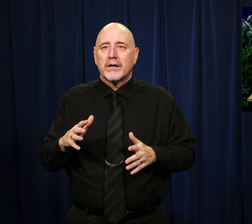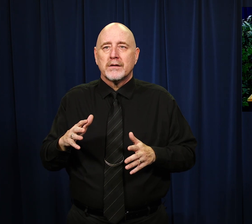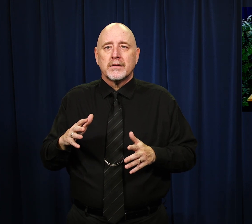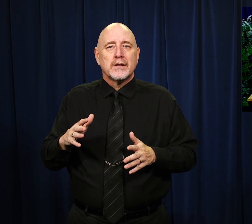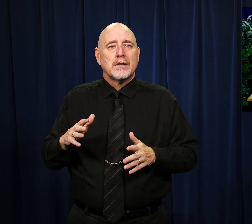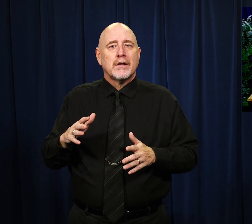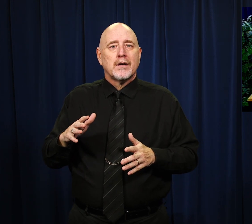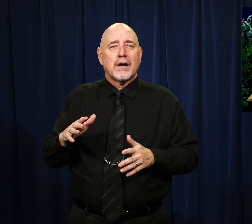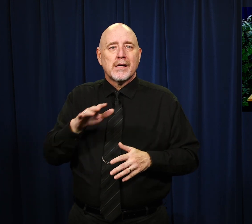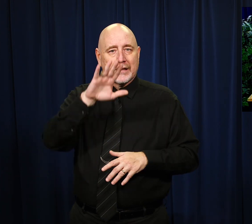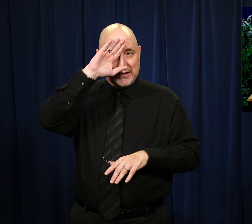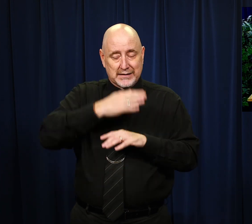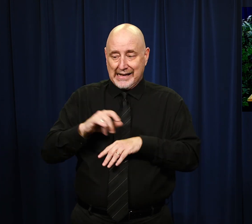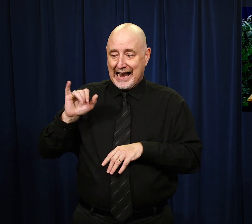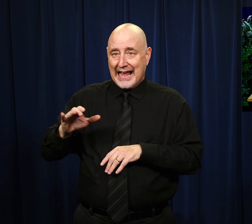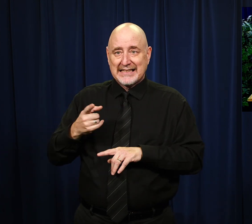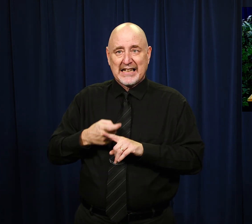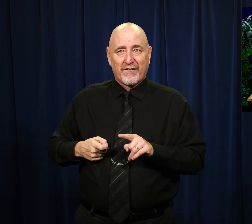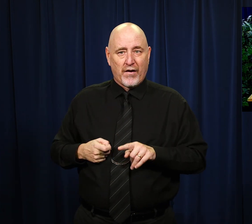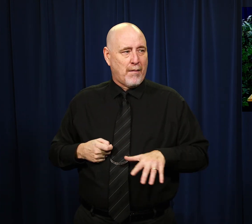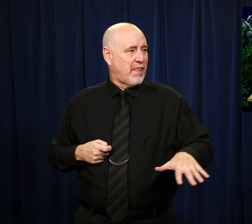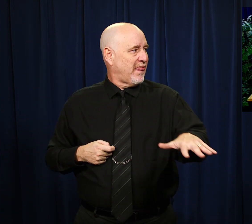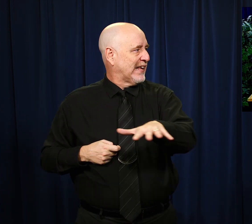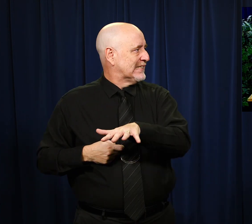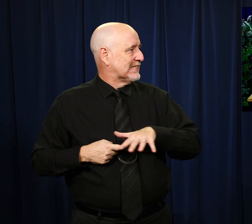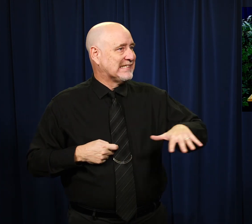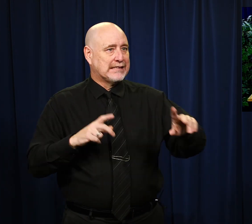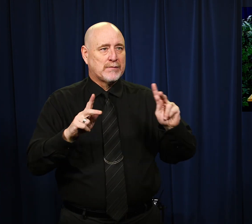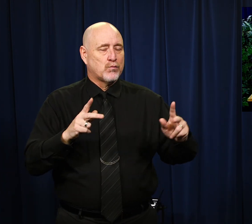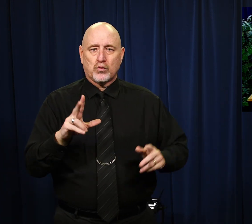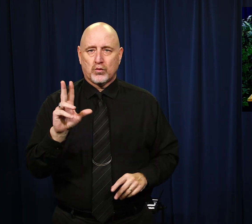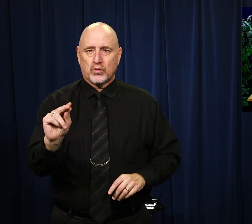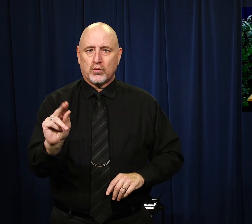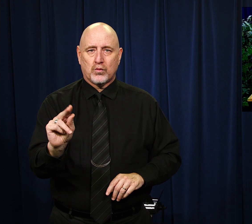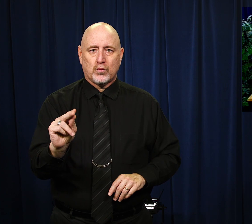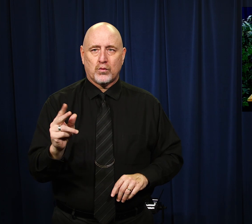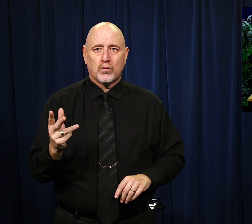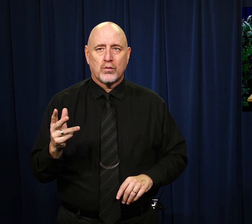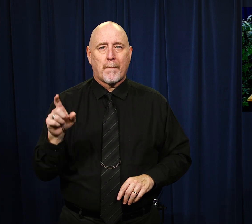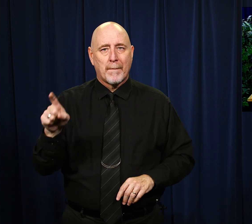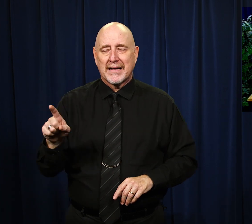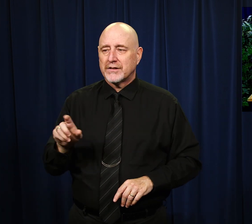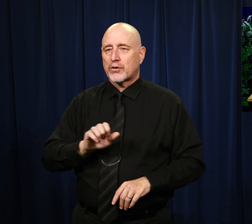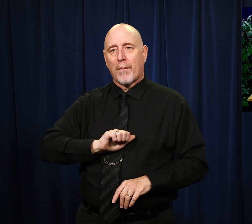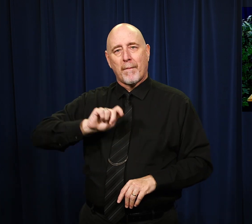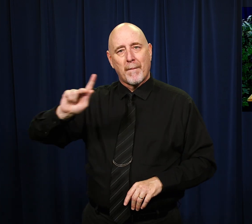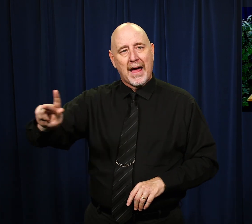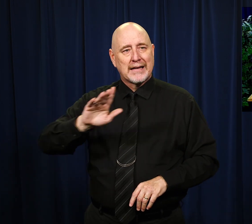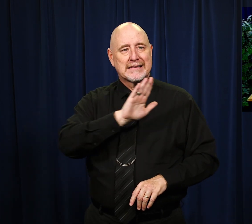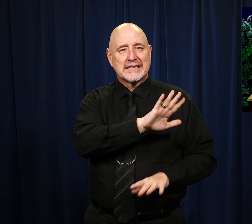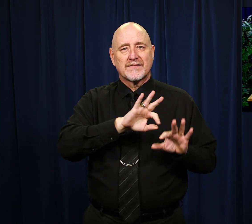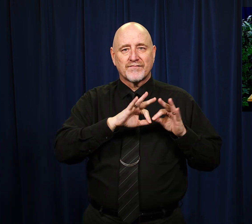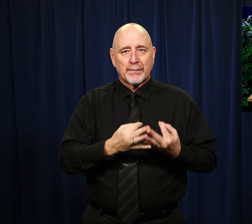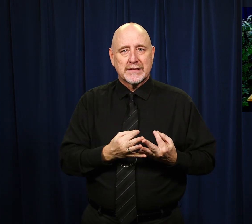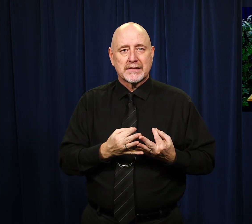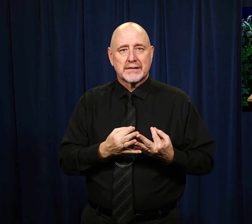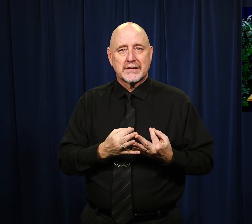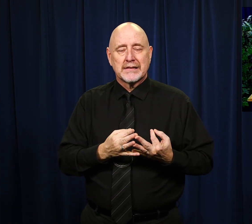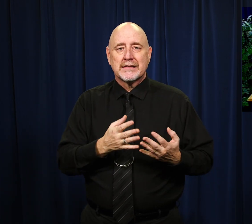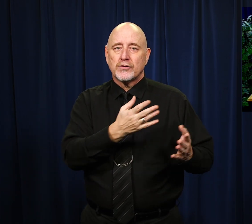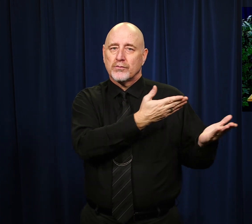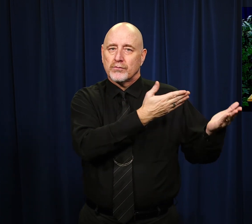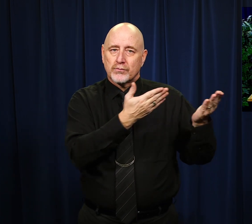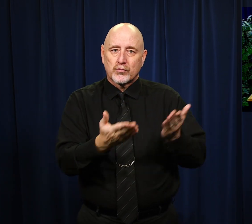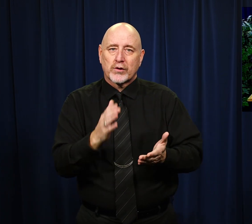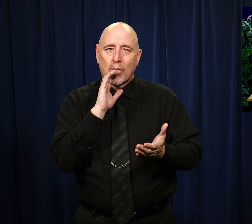doesn't want to take a wife for his son from these people. He needs to go back to where he come from to get